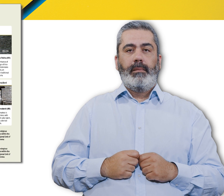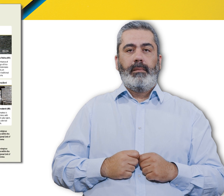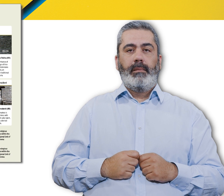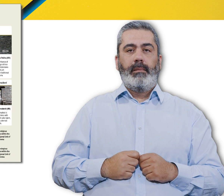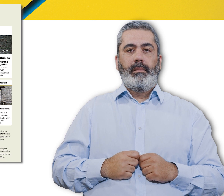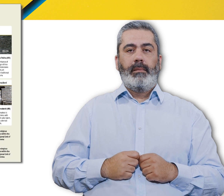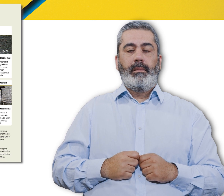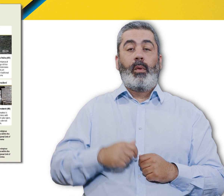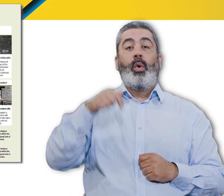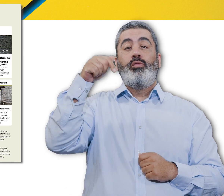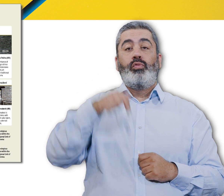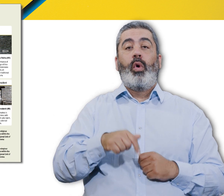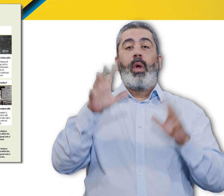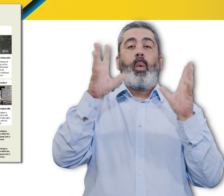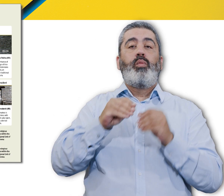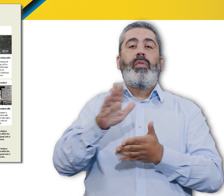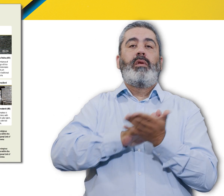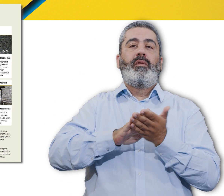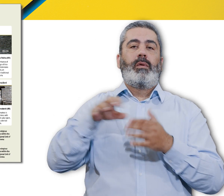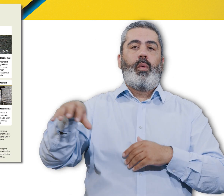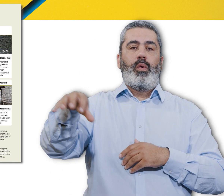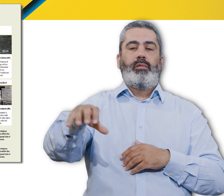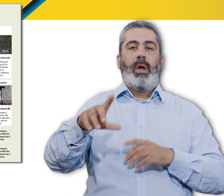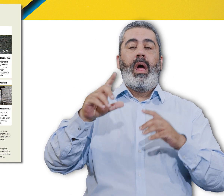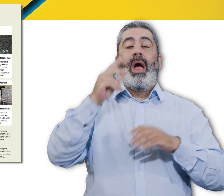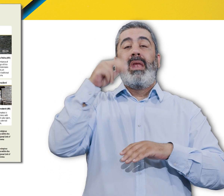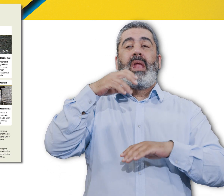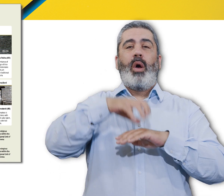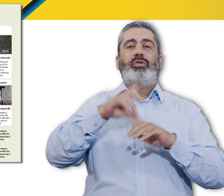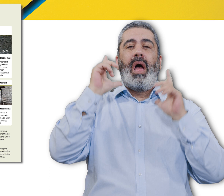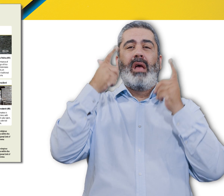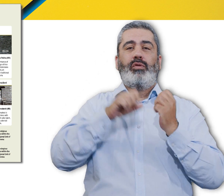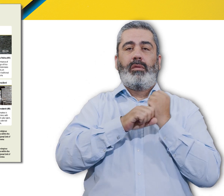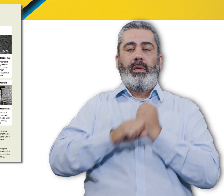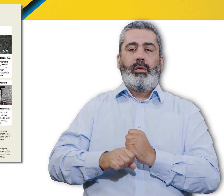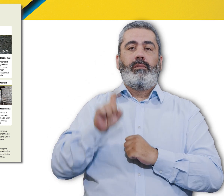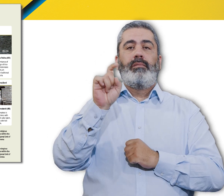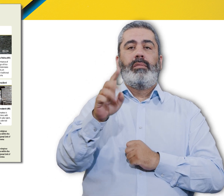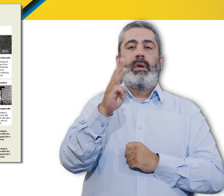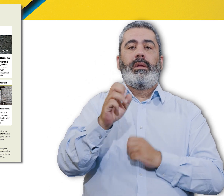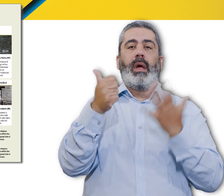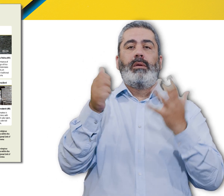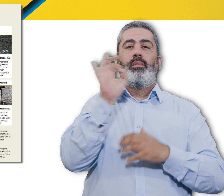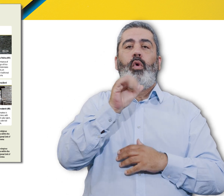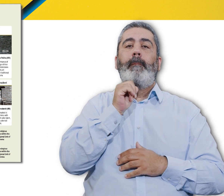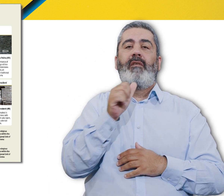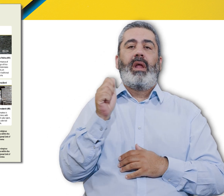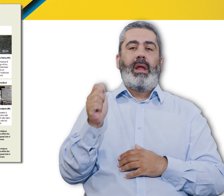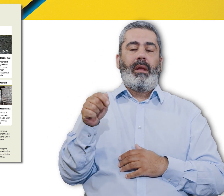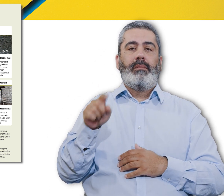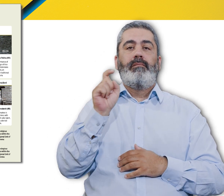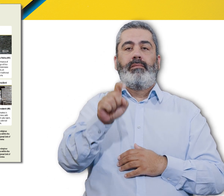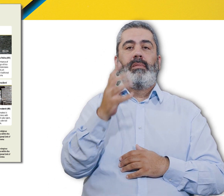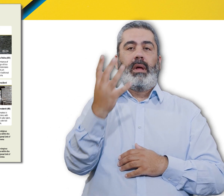Section. Religious sites. Church of St. Demetrios, number 6, location. Mavroneia,